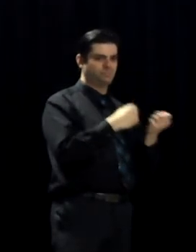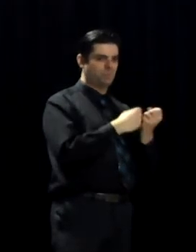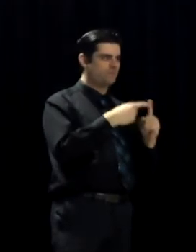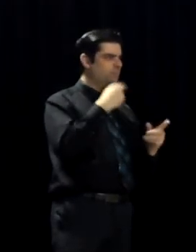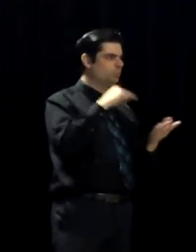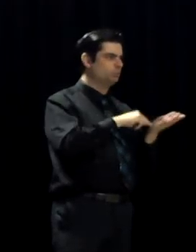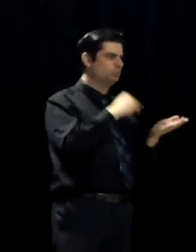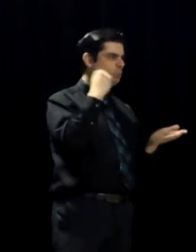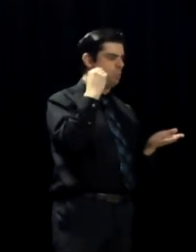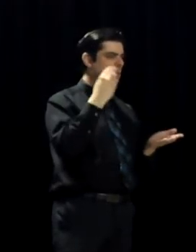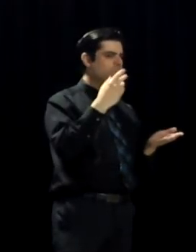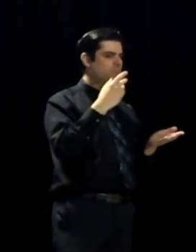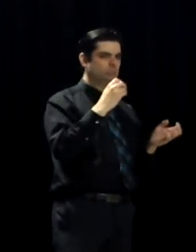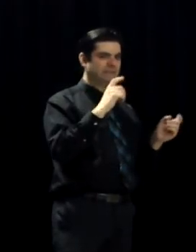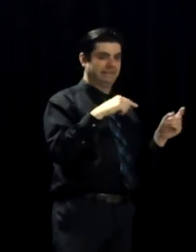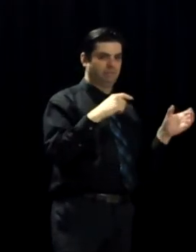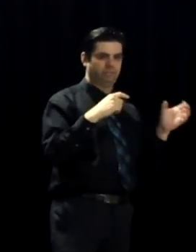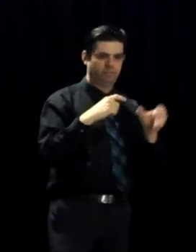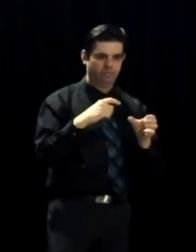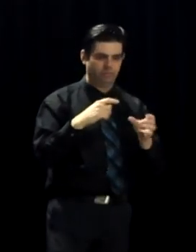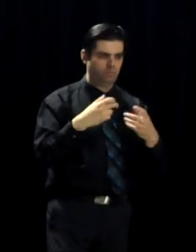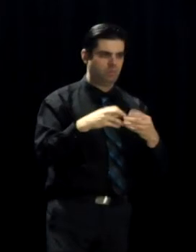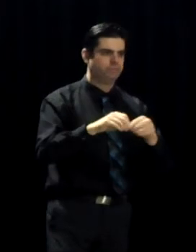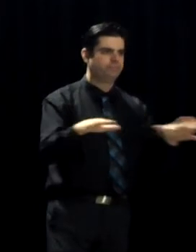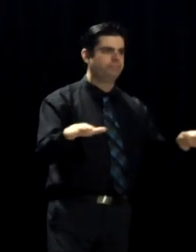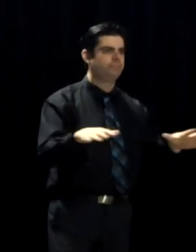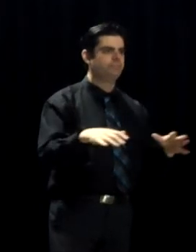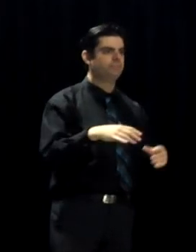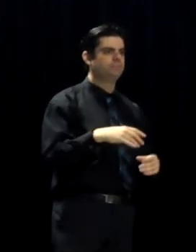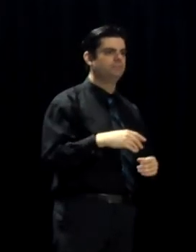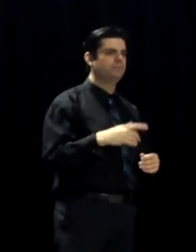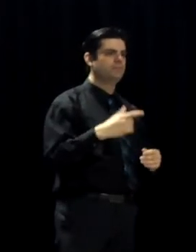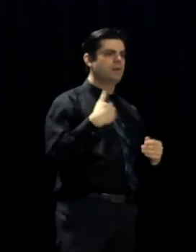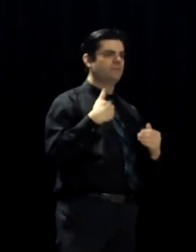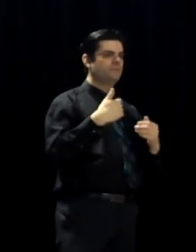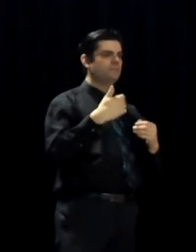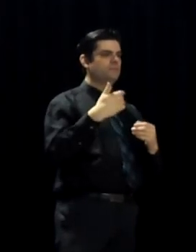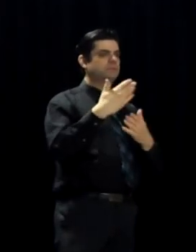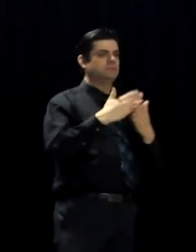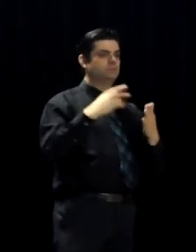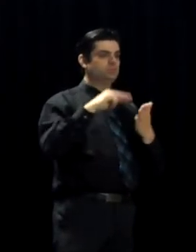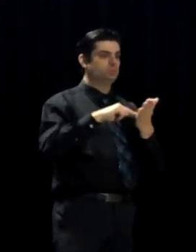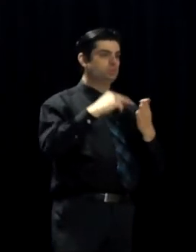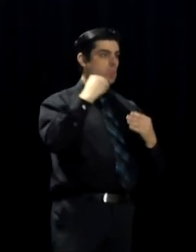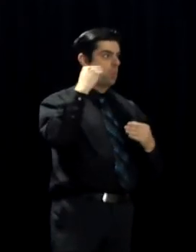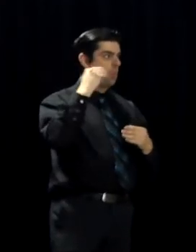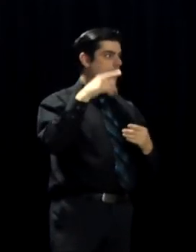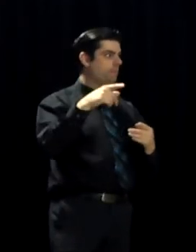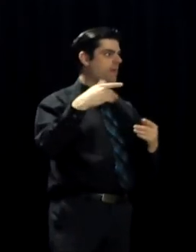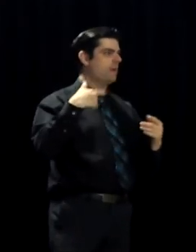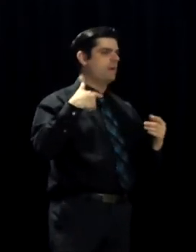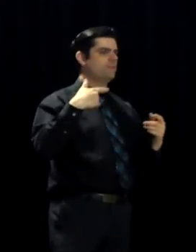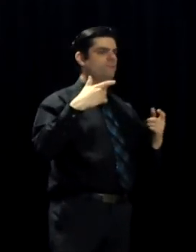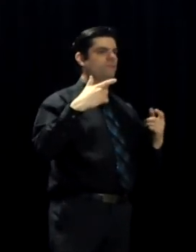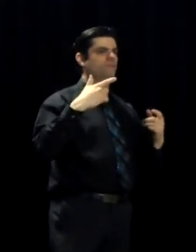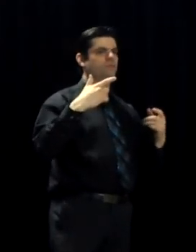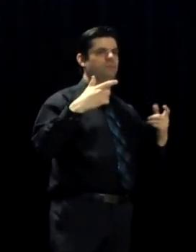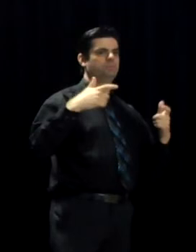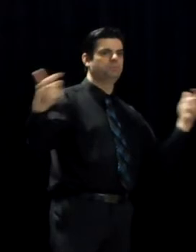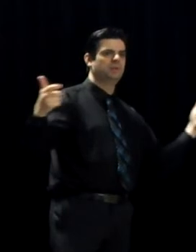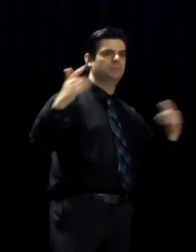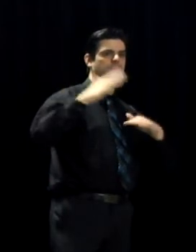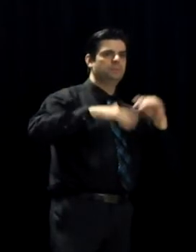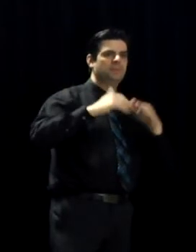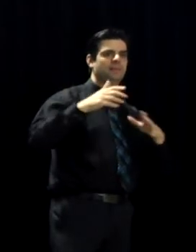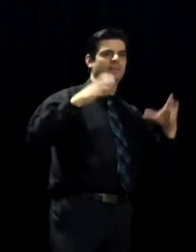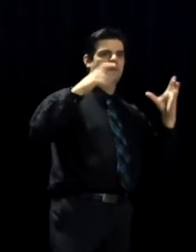Some of our nursing homes that have COVID units are larger buildings, so making it a